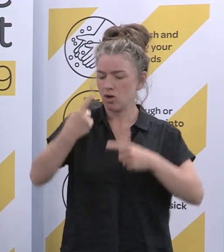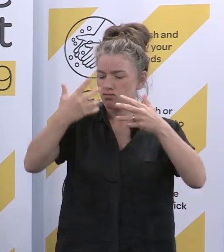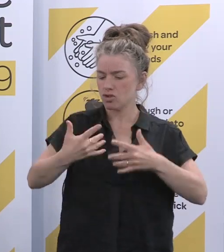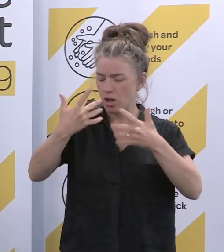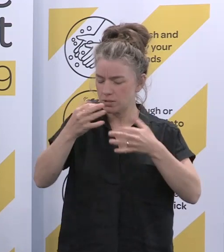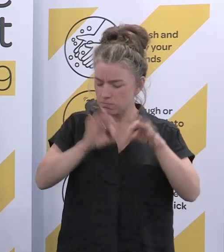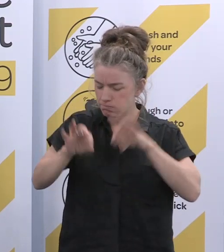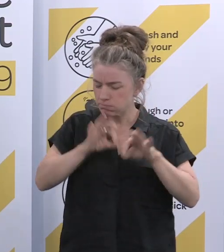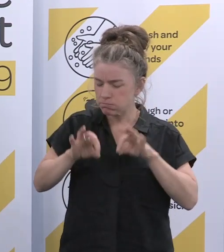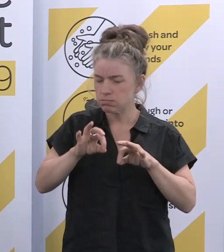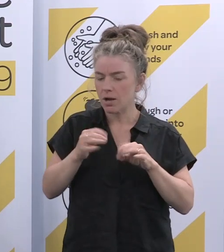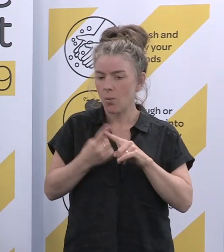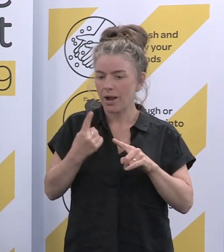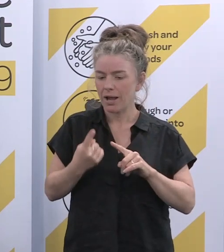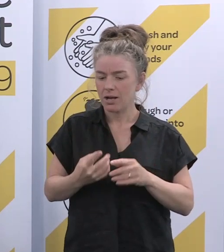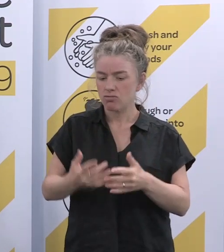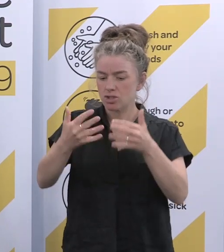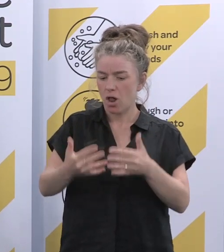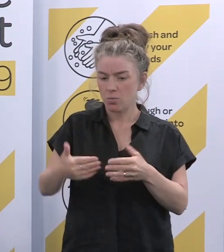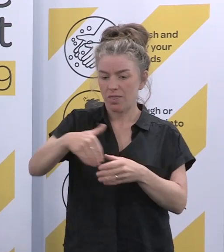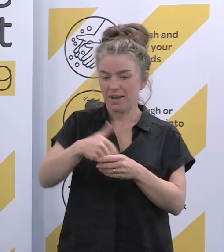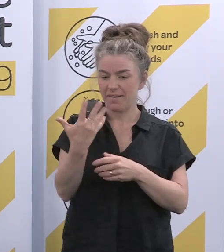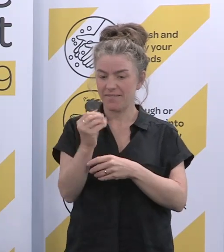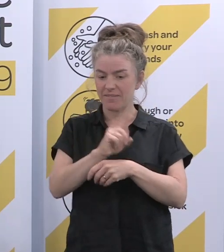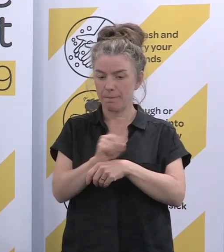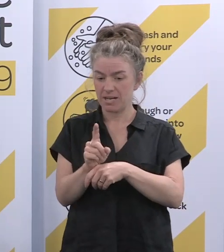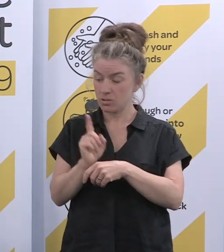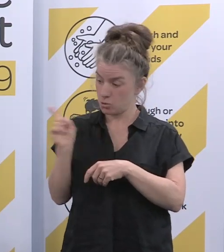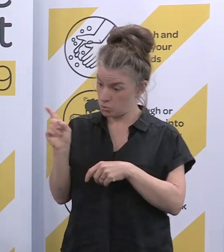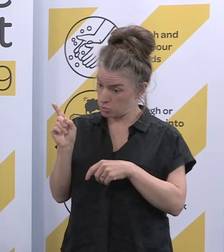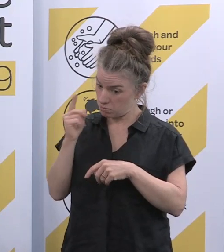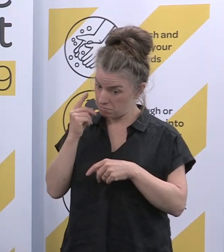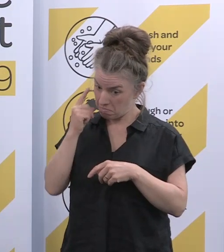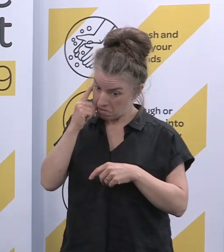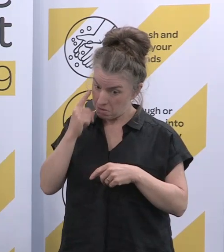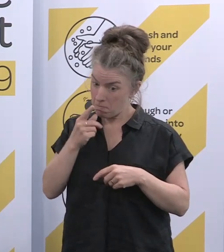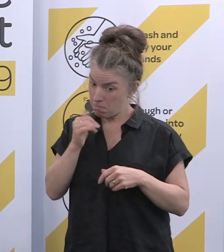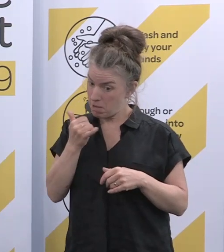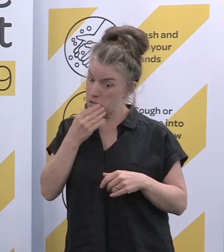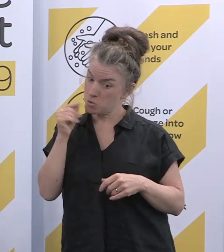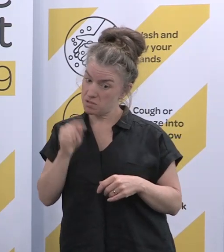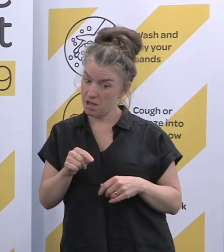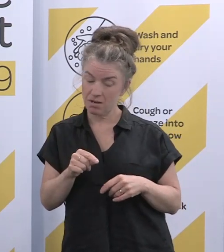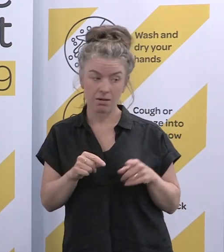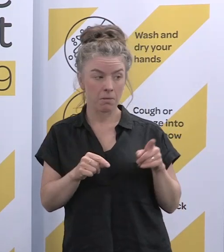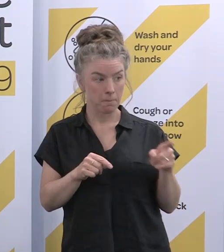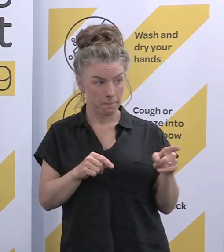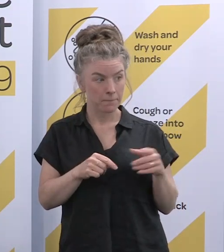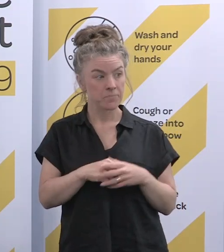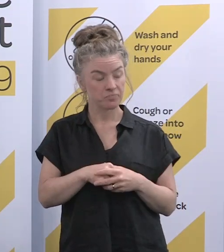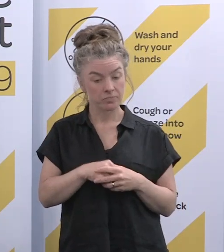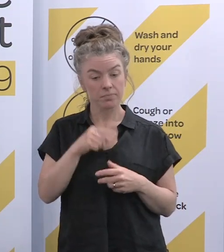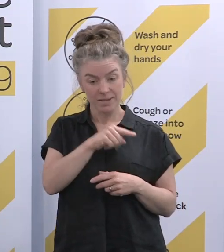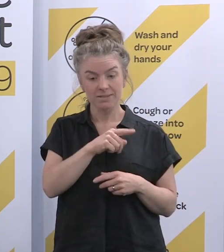the Ministry looking at this technology? Yes, we're looking at all testing options, and of course one of those is, I suspect this is a point of care testing